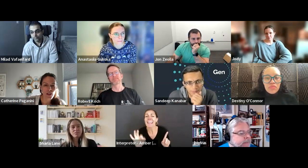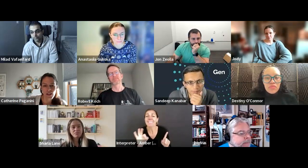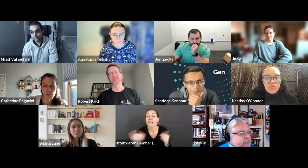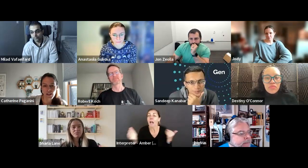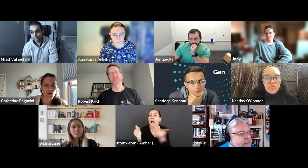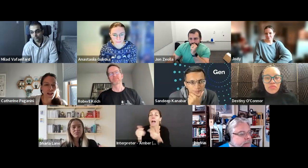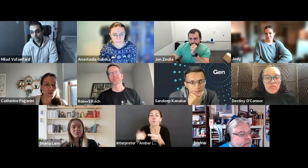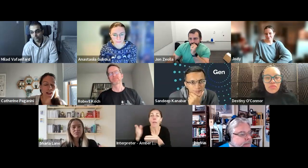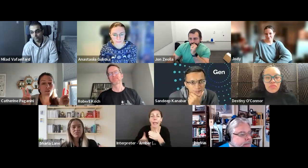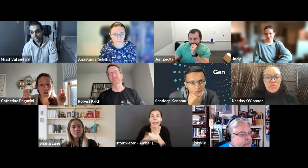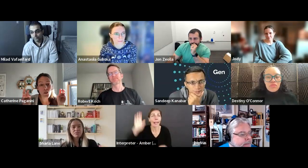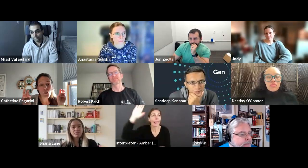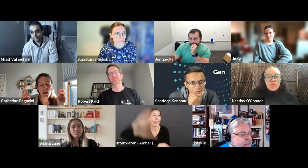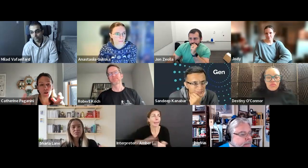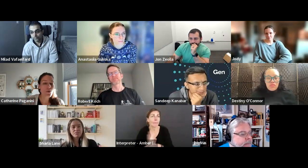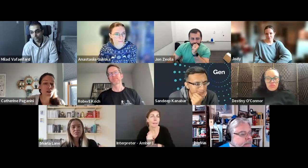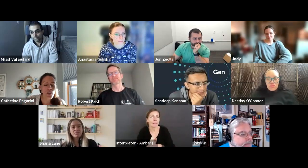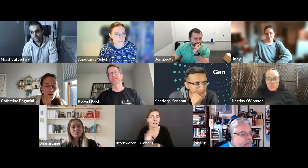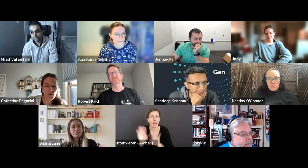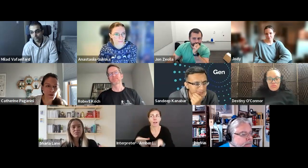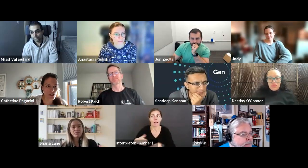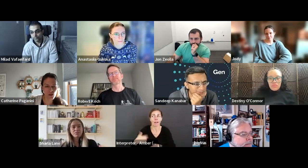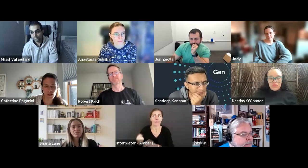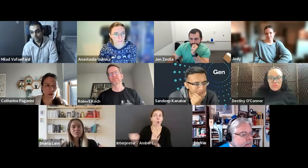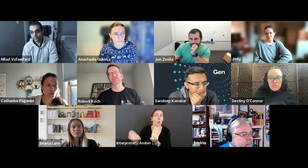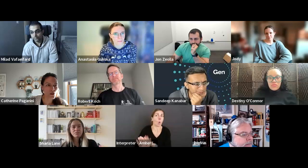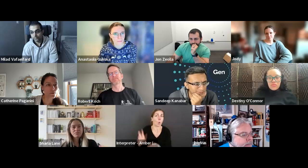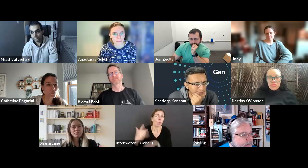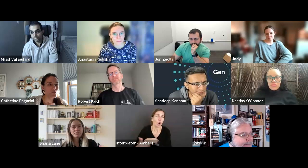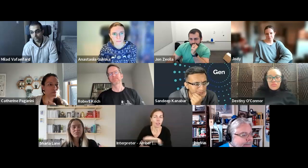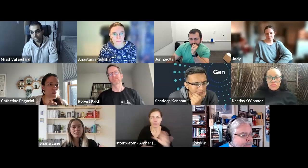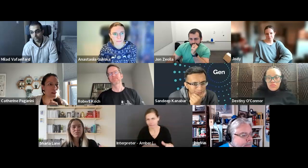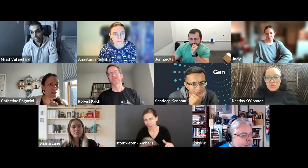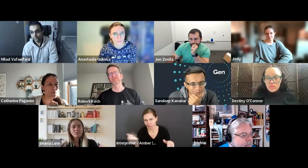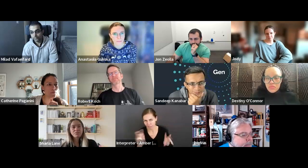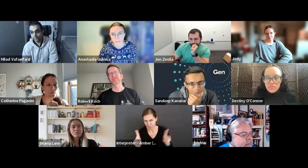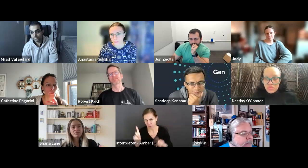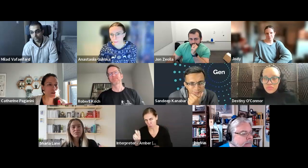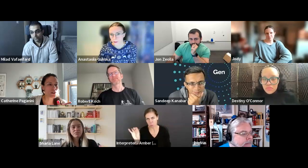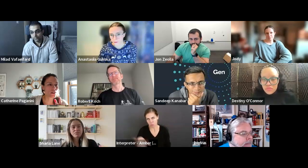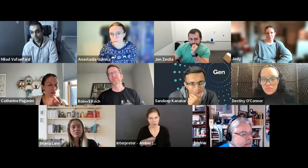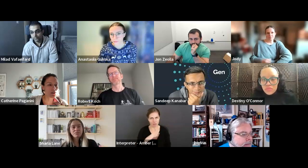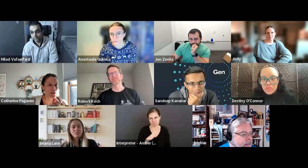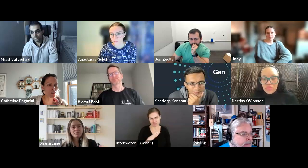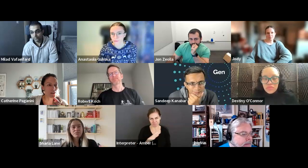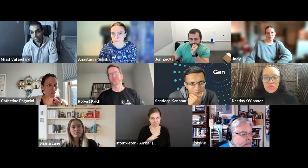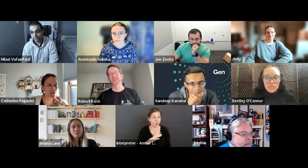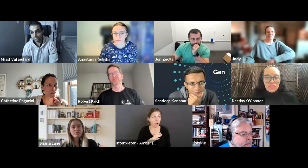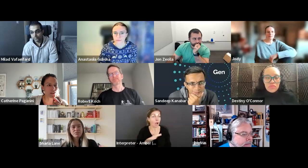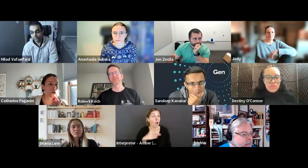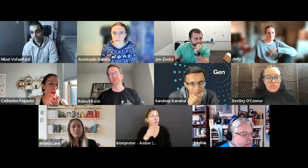so it's okay to kind of close down early, which other projects do as well. So John, do you have a